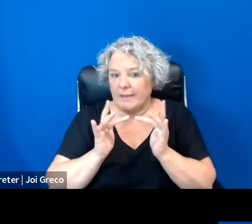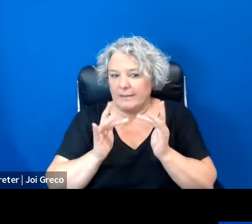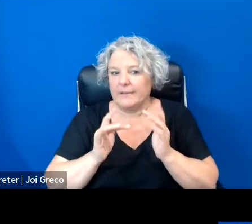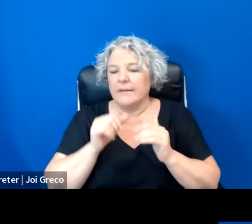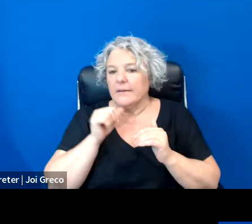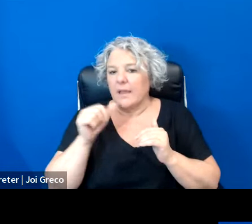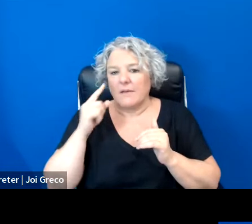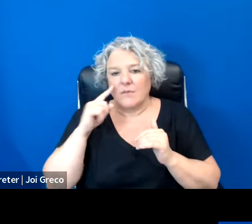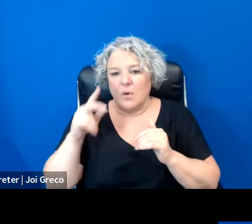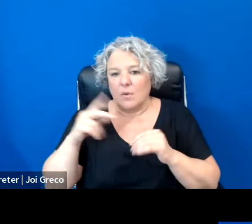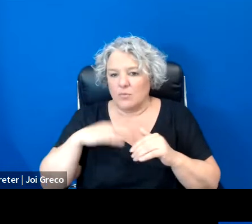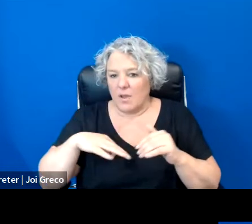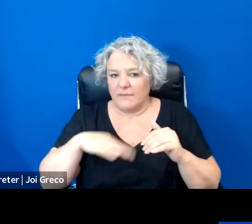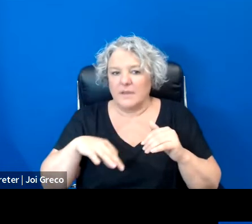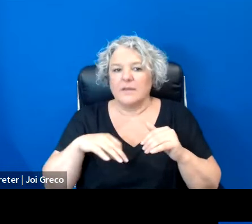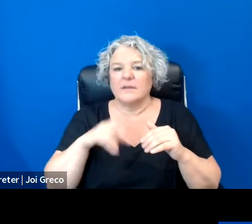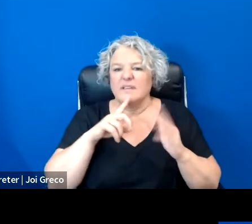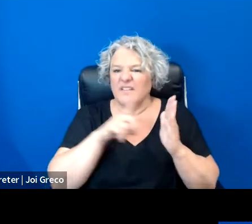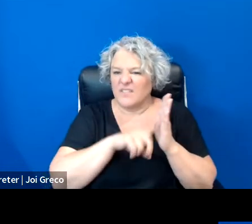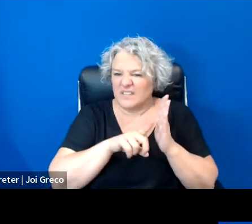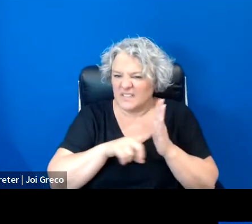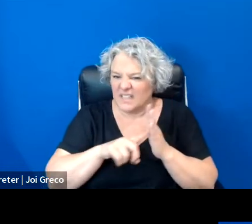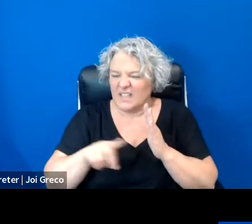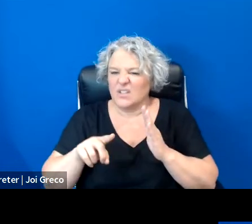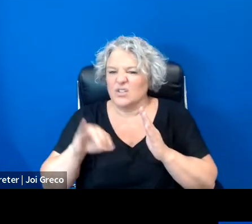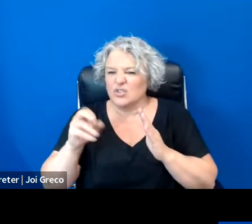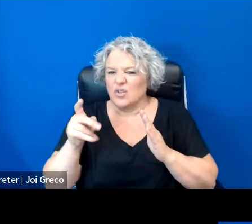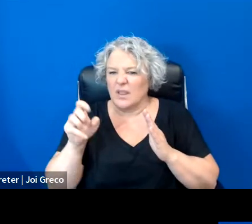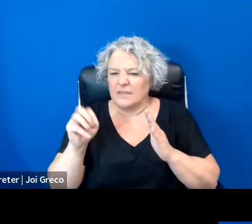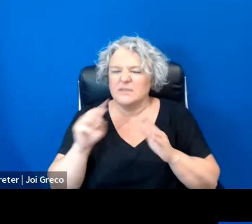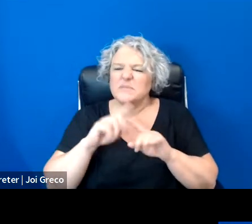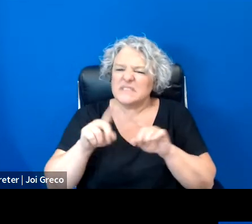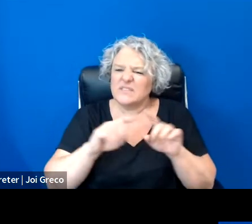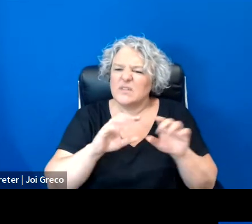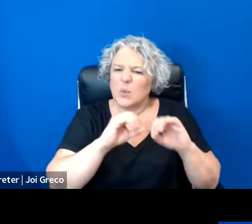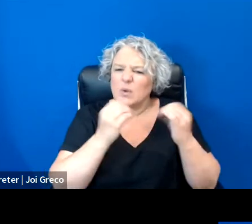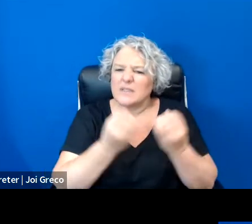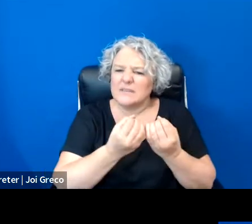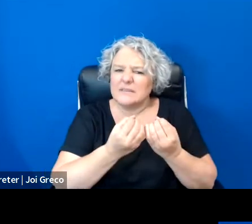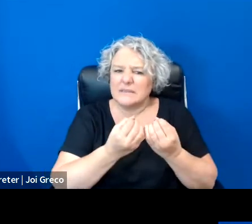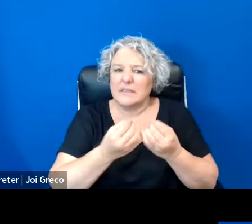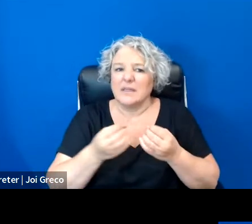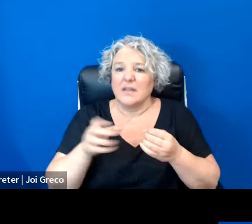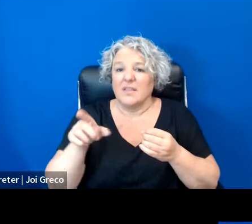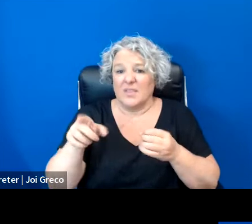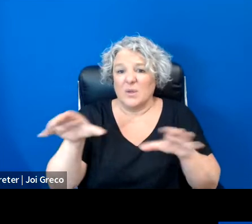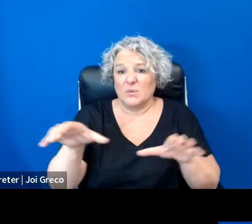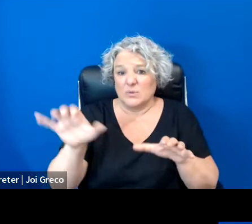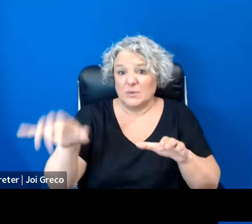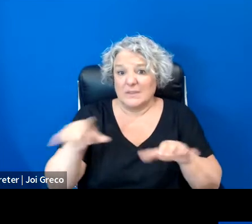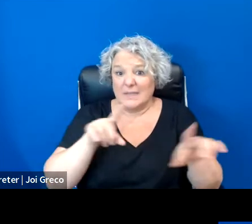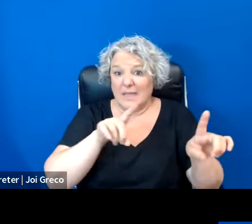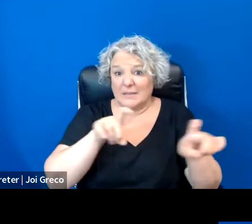not-for-profit investigative journalism organizations that are doing exactly the kind of inquiry